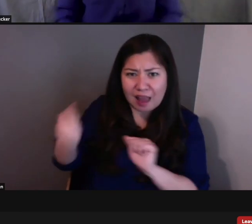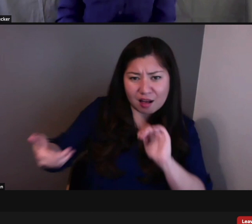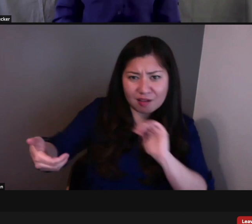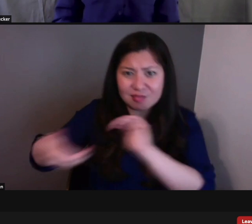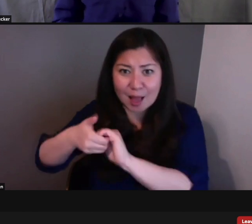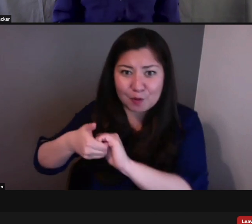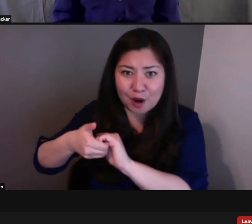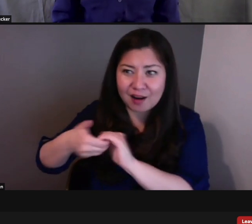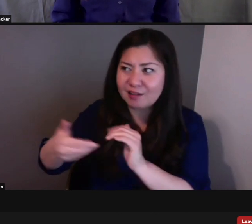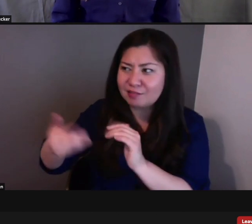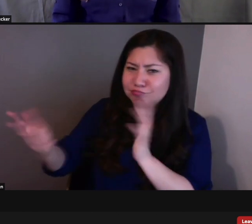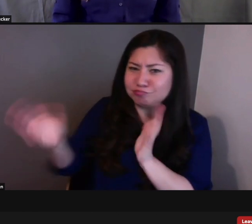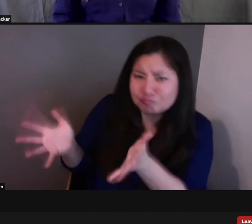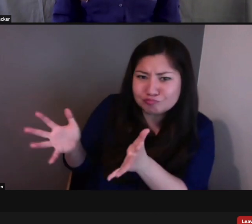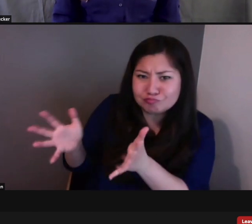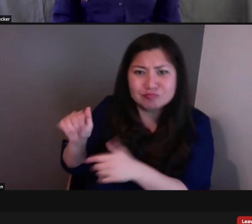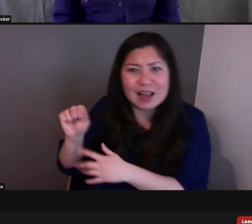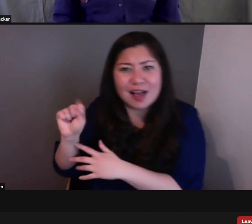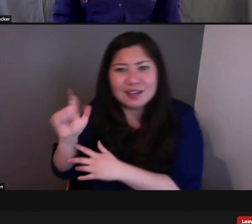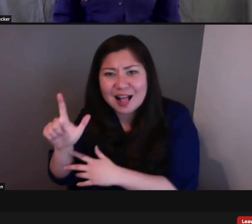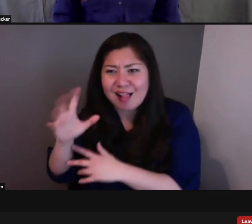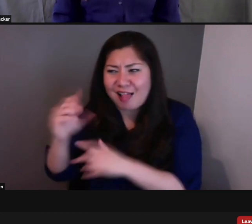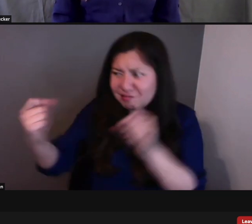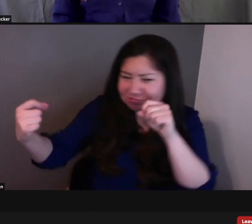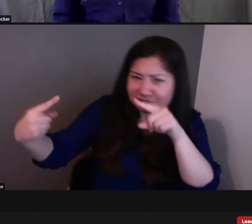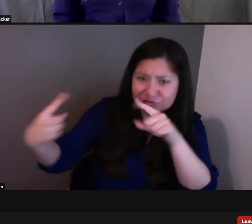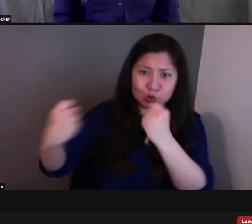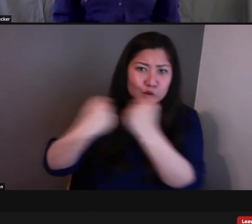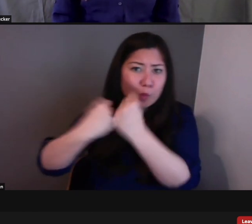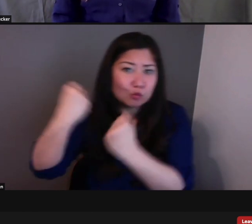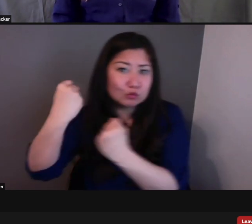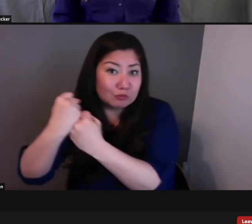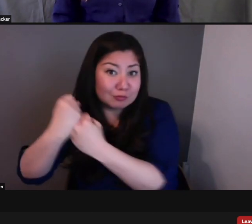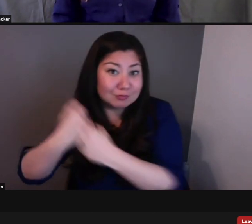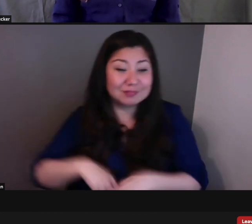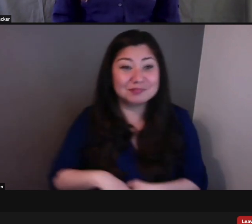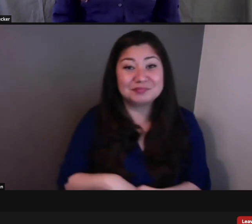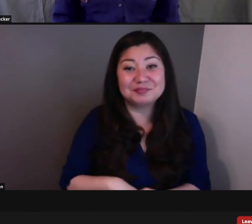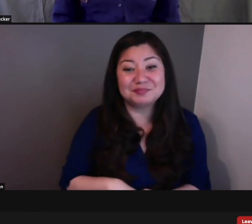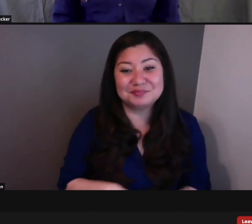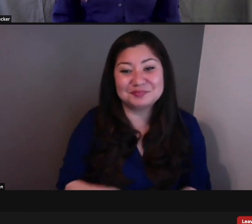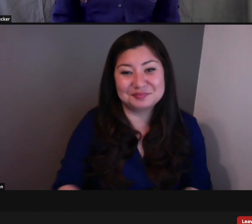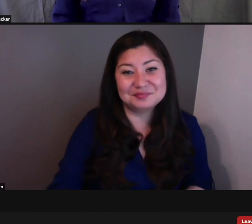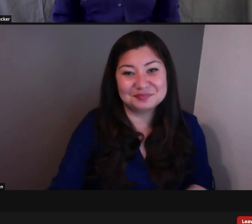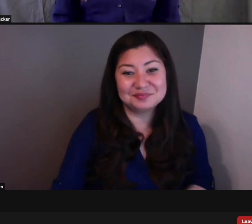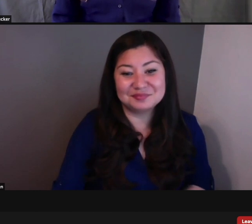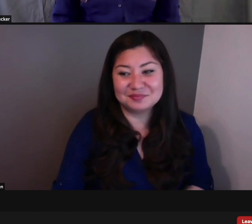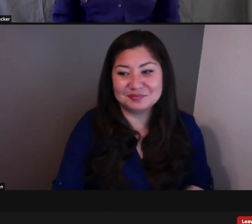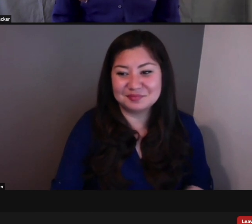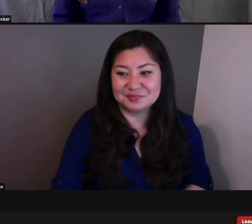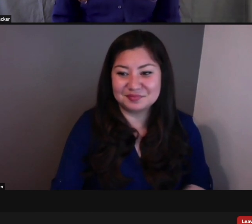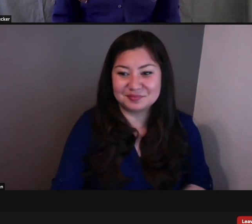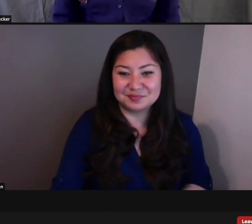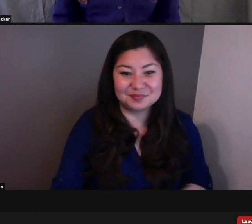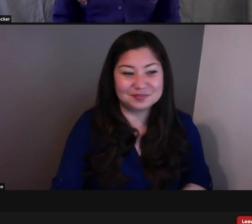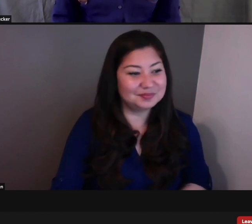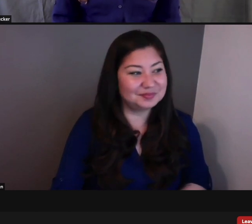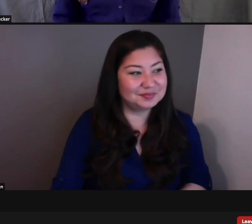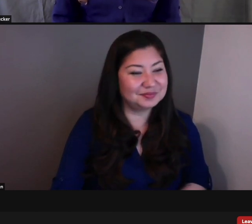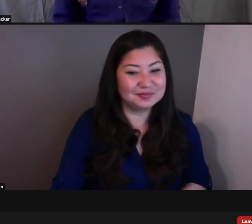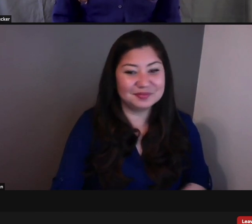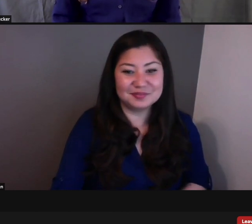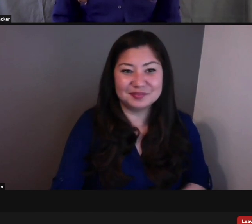And our last goal, as we had mentioned before, is that we were relying on each other too heavily.